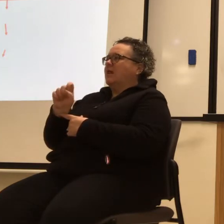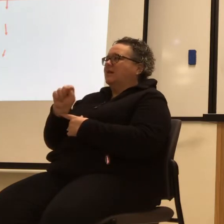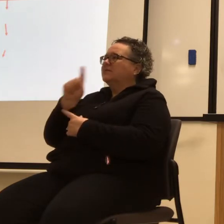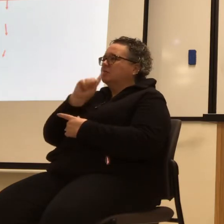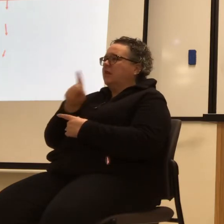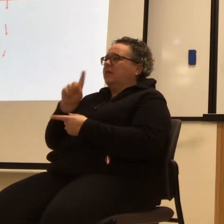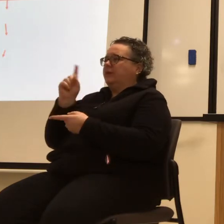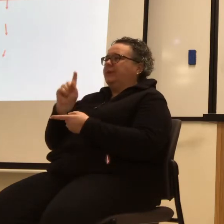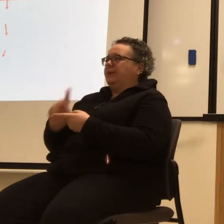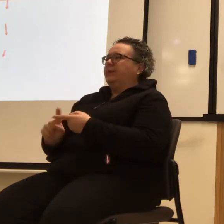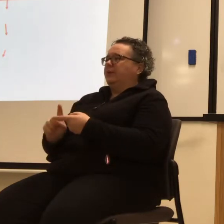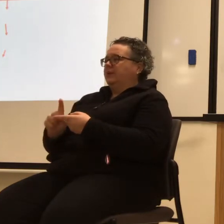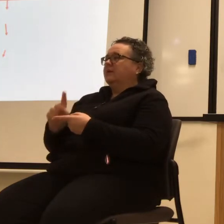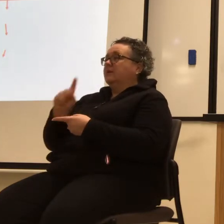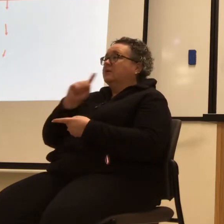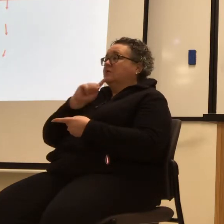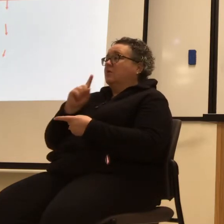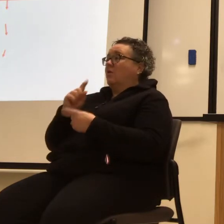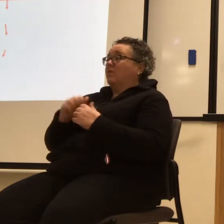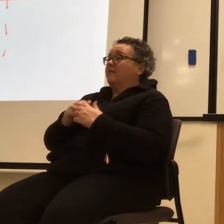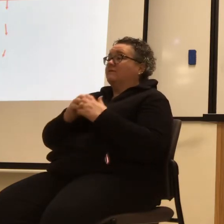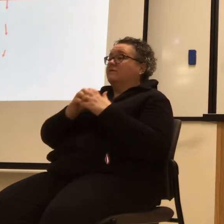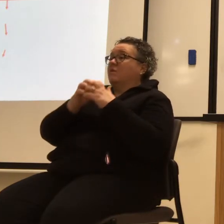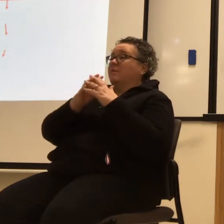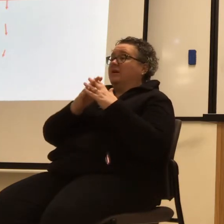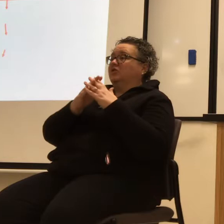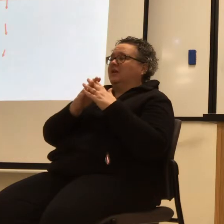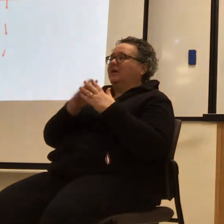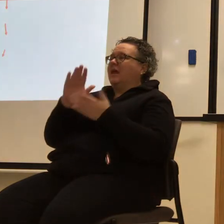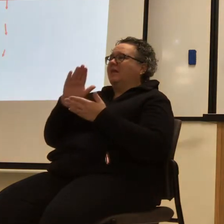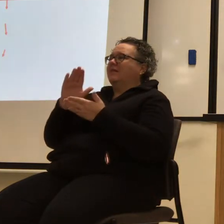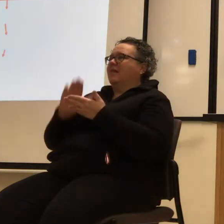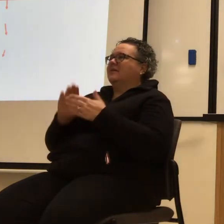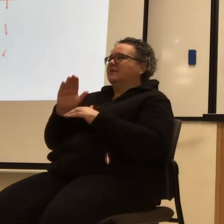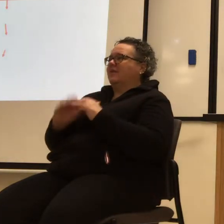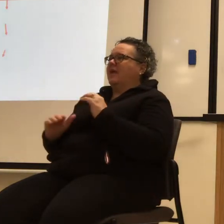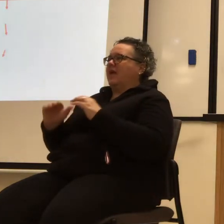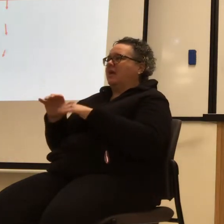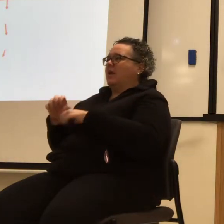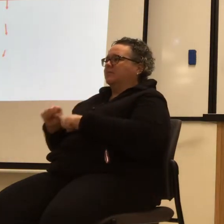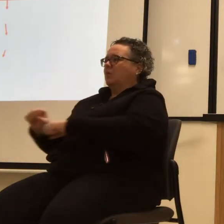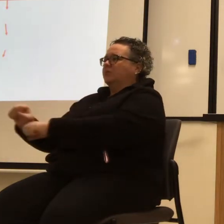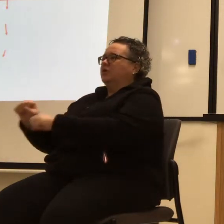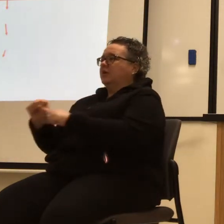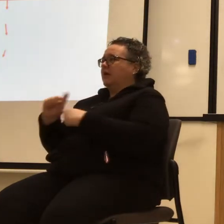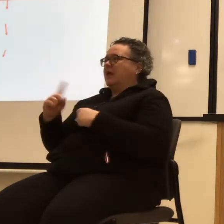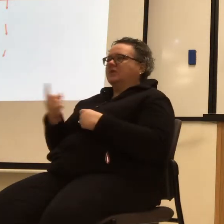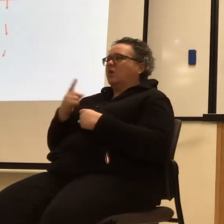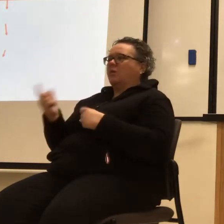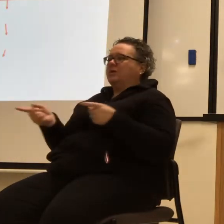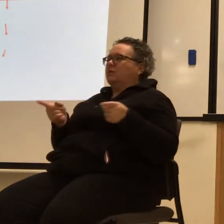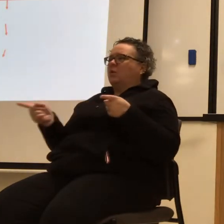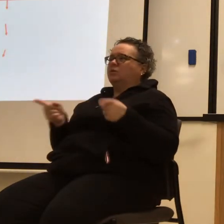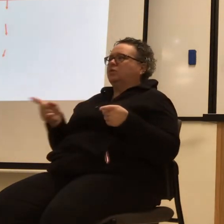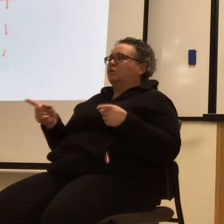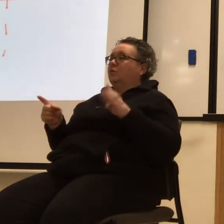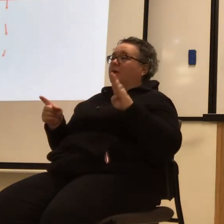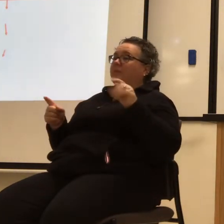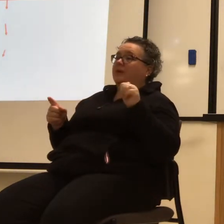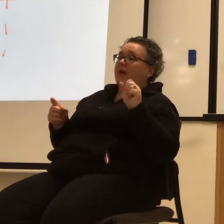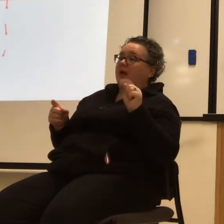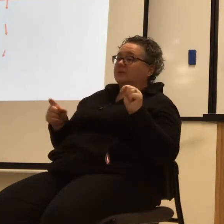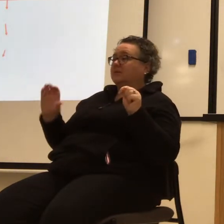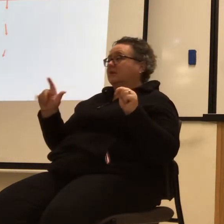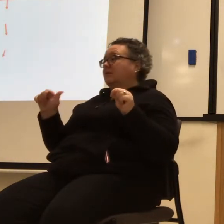bone formation is less than the rate of bone resorption. It's always those two cell types, osteoblast class, which